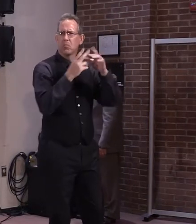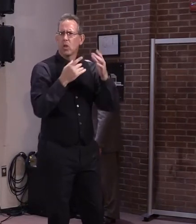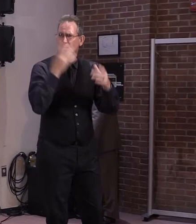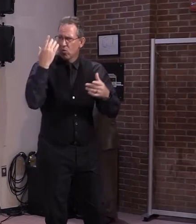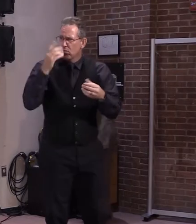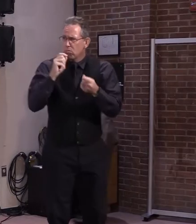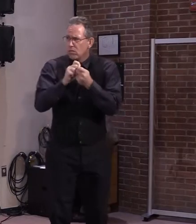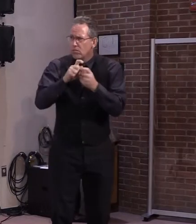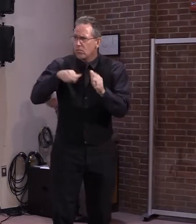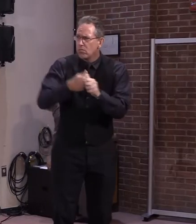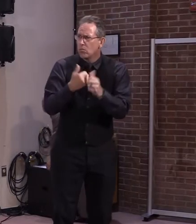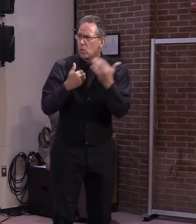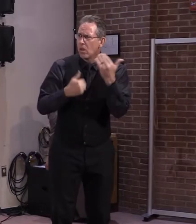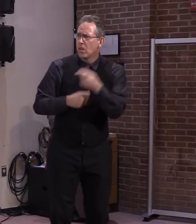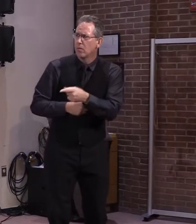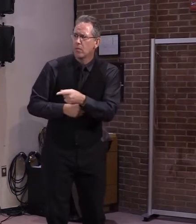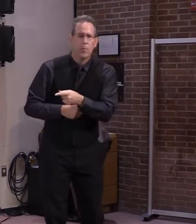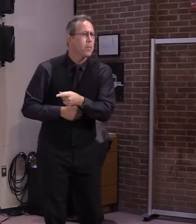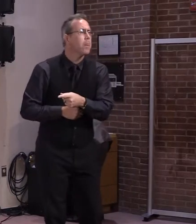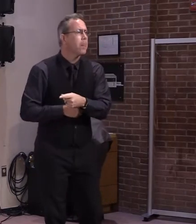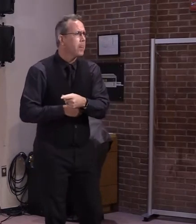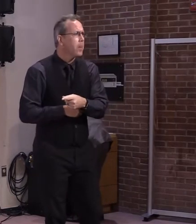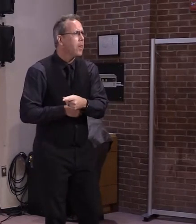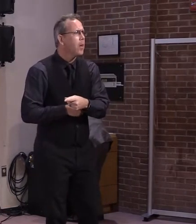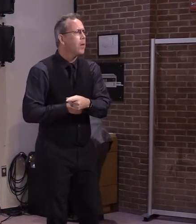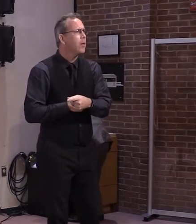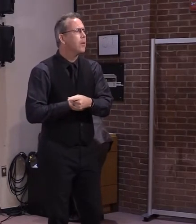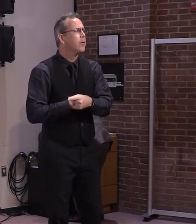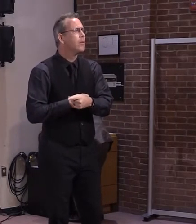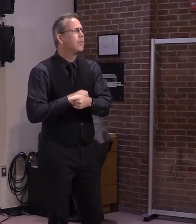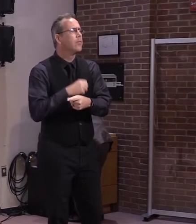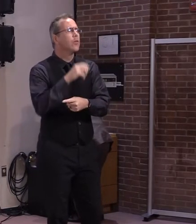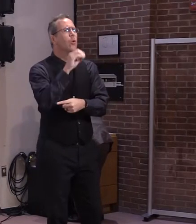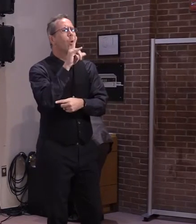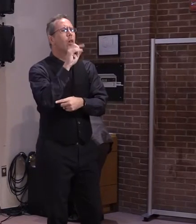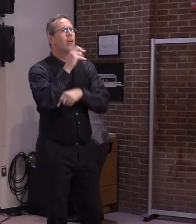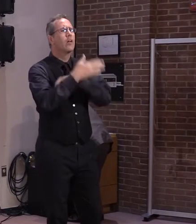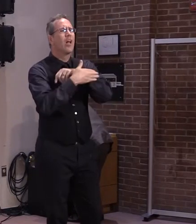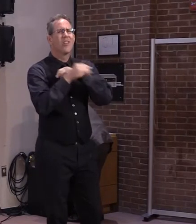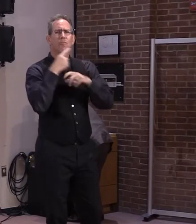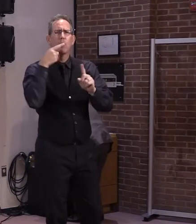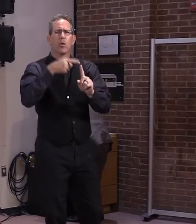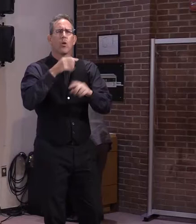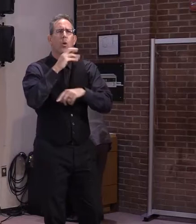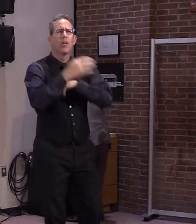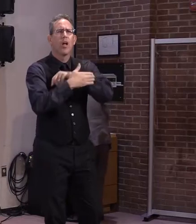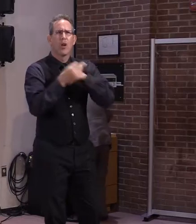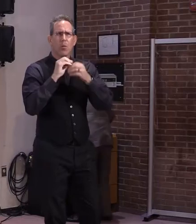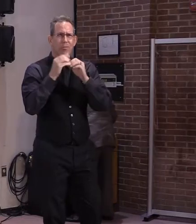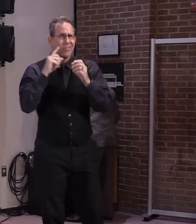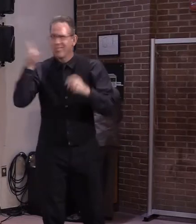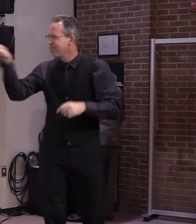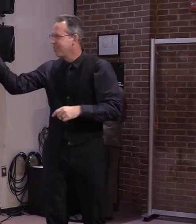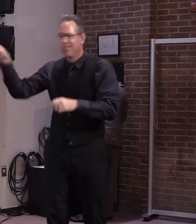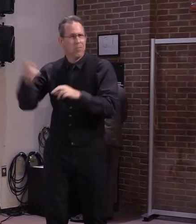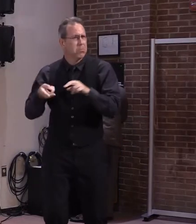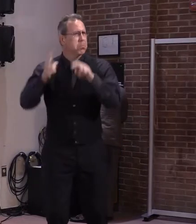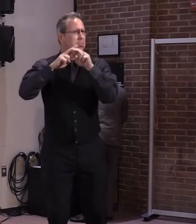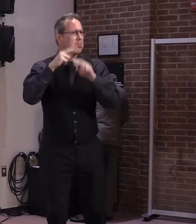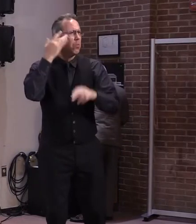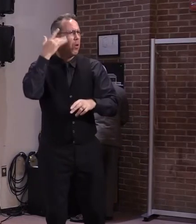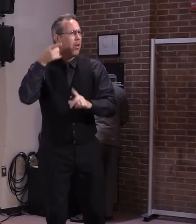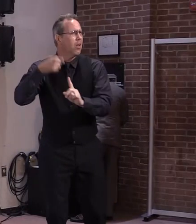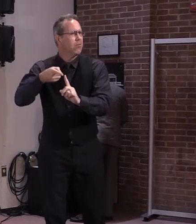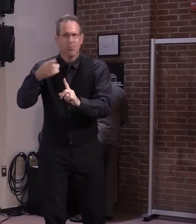Maybe Dr. Levine can explain further. From my perspective, I think you have to just look at the vaccination